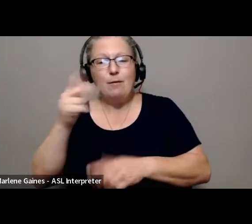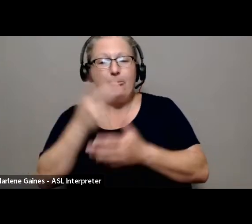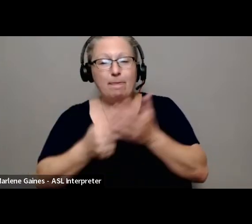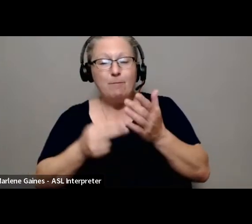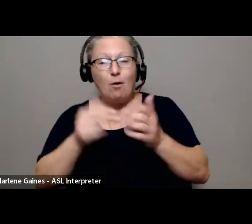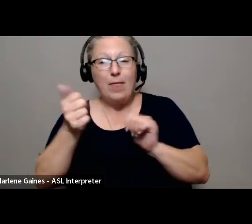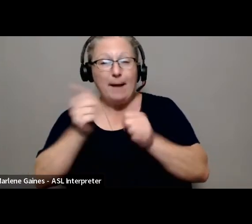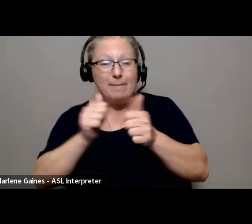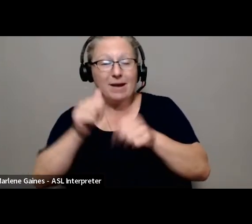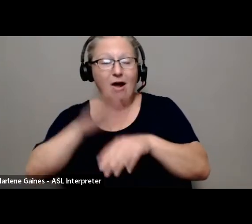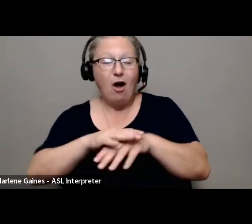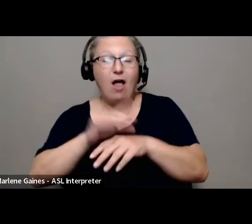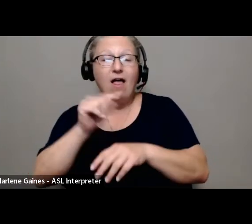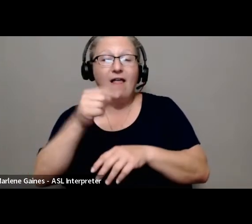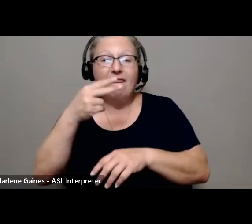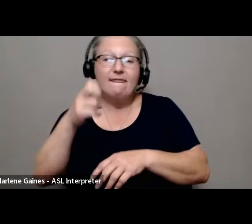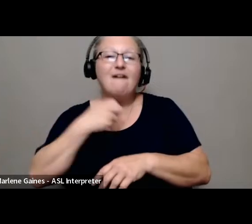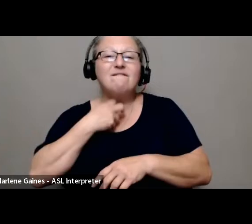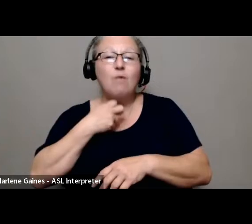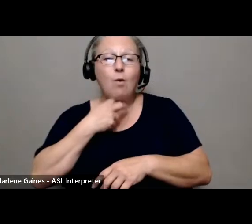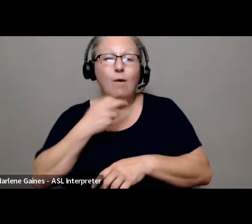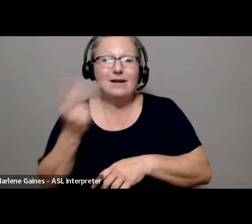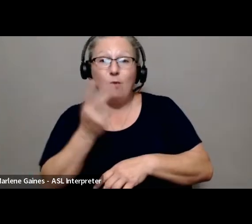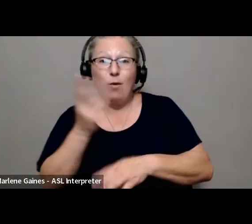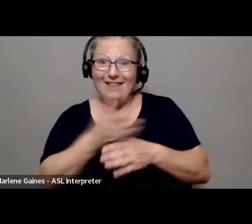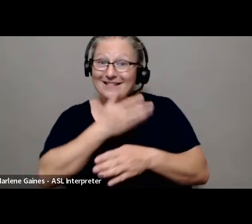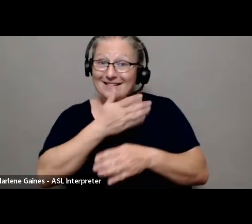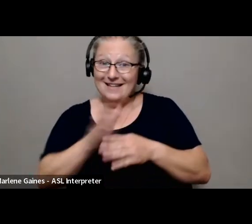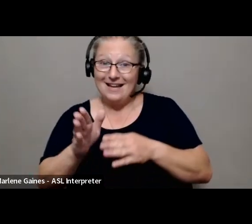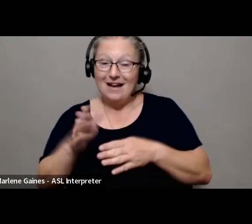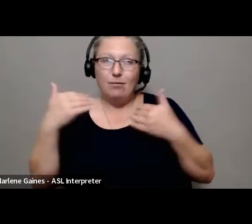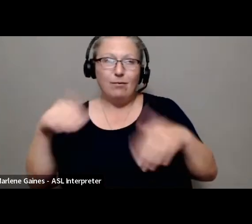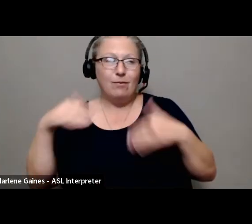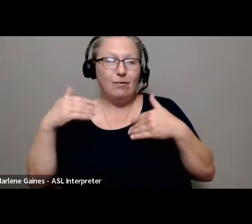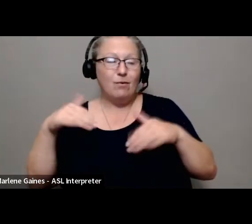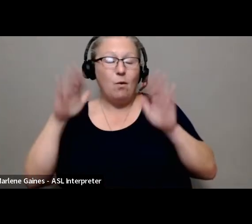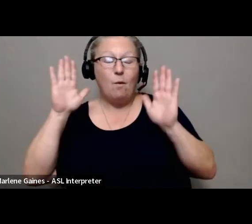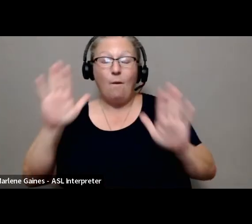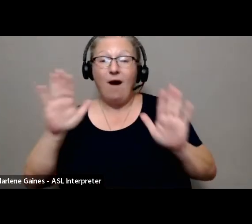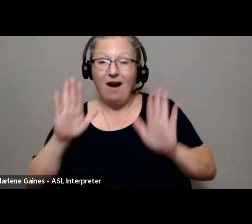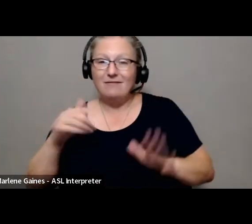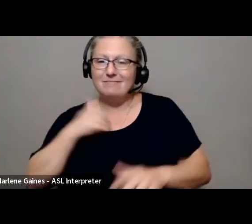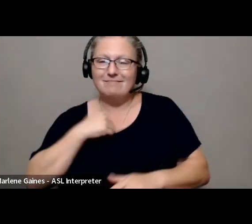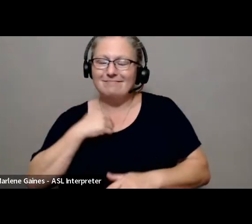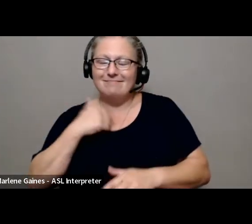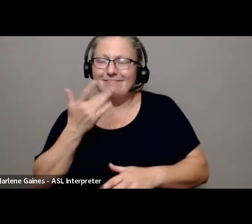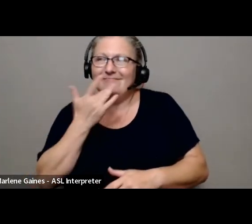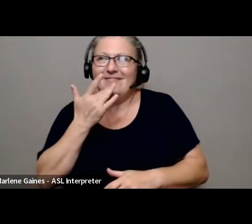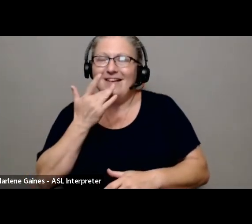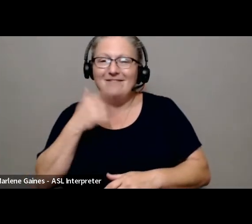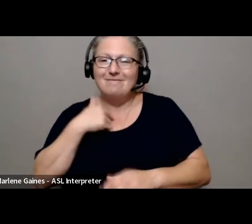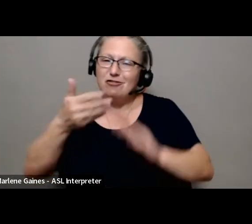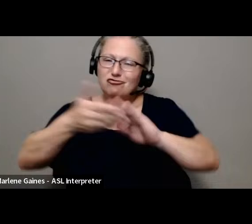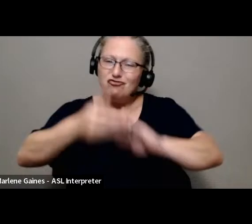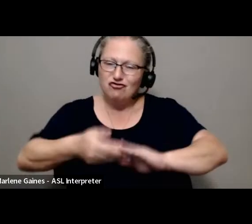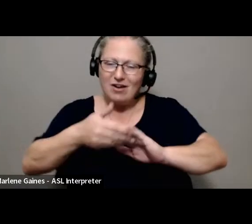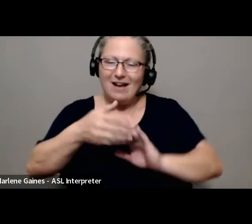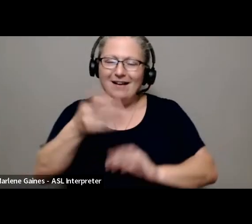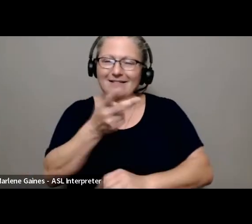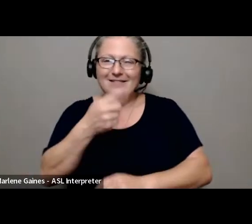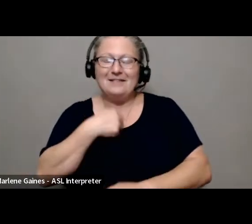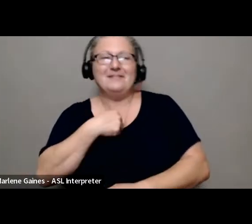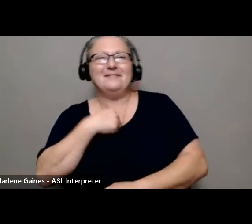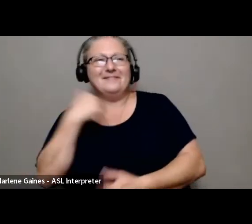Voice. So good. They sang, and it was just wonderful. I'm a big fan, and I got to shake their hands. And so I'm